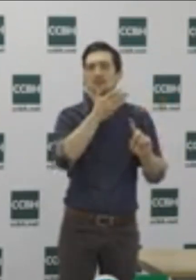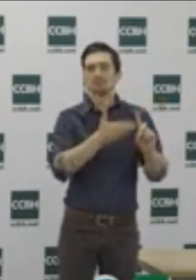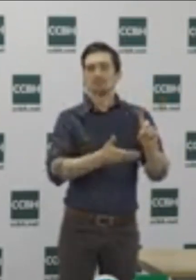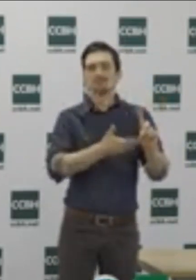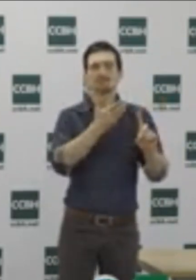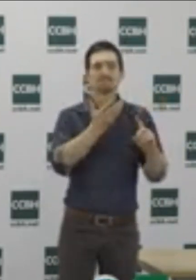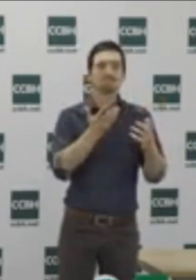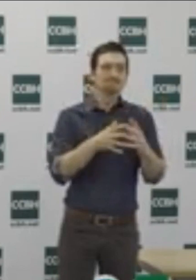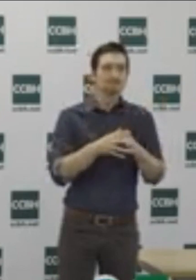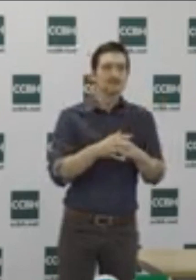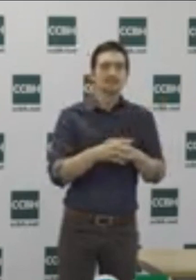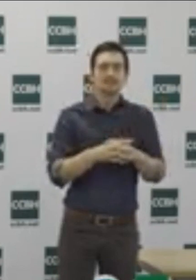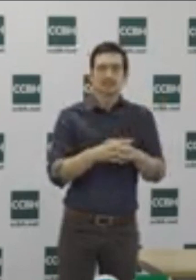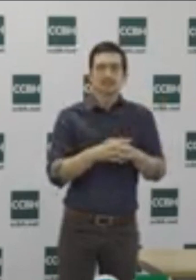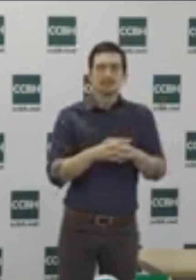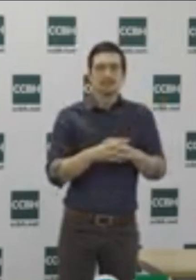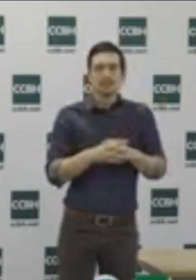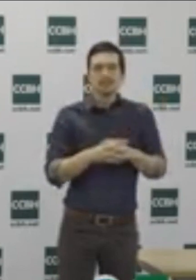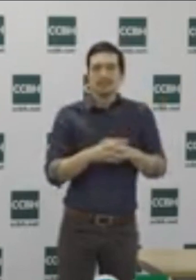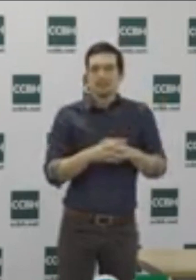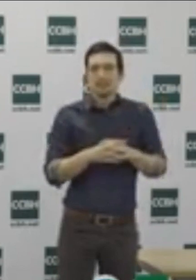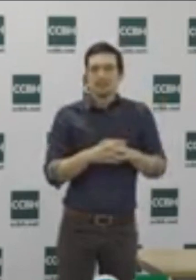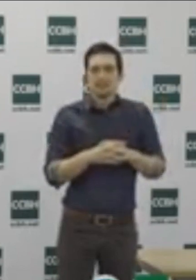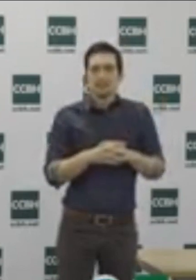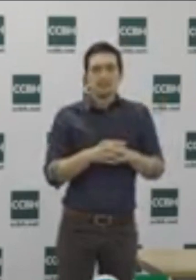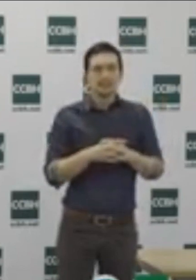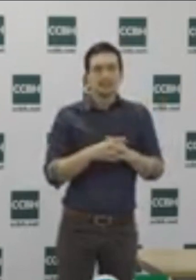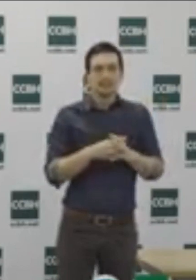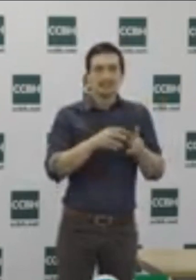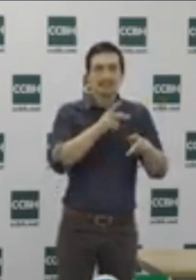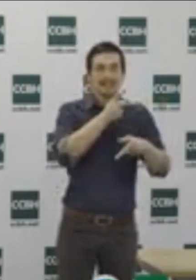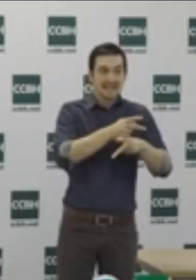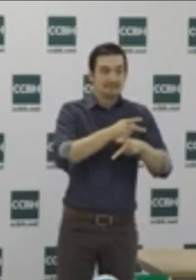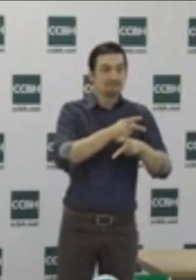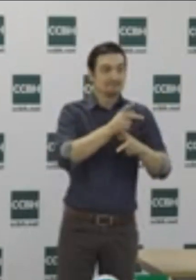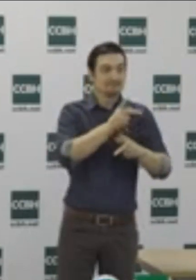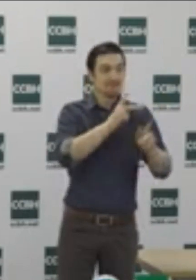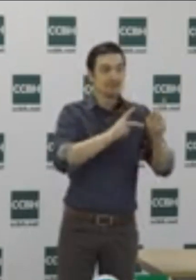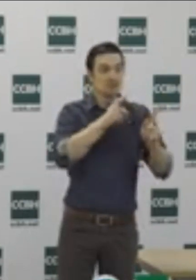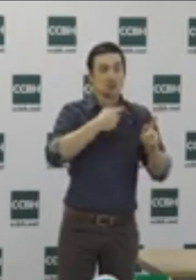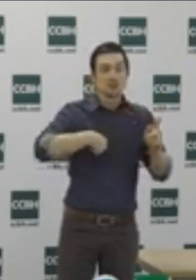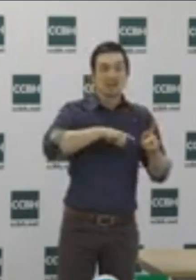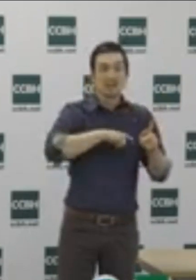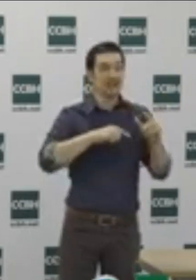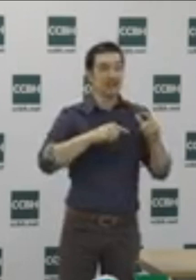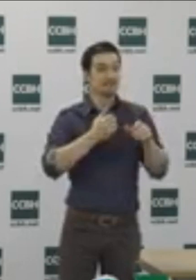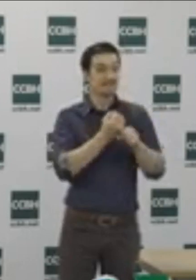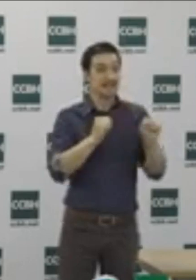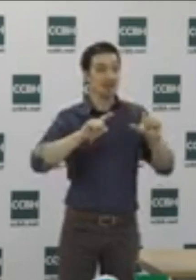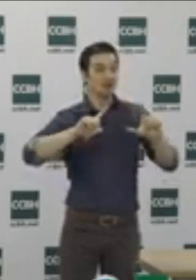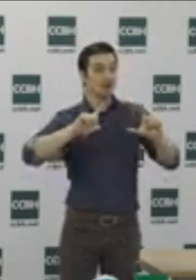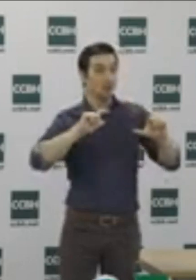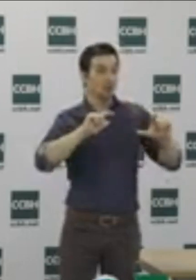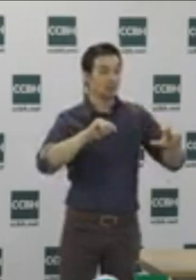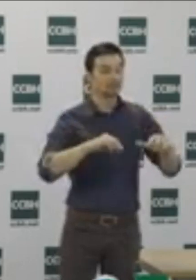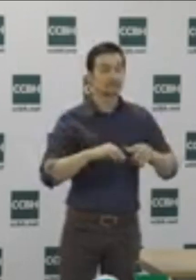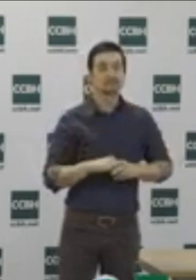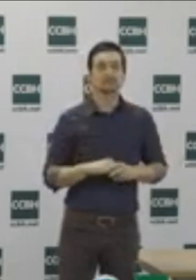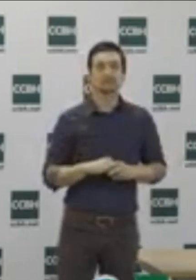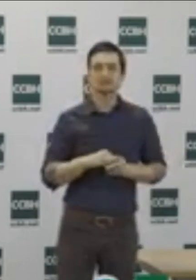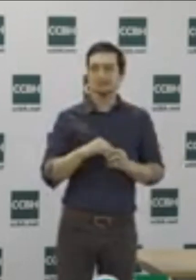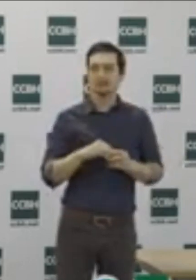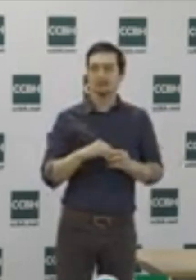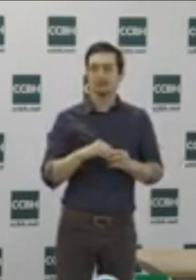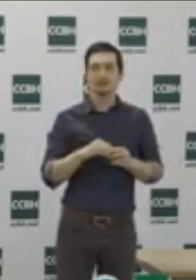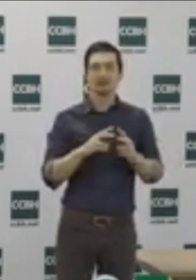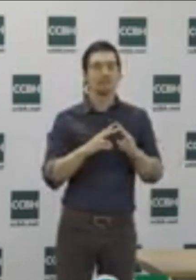the places that we can safely exercise available to us. So I, in particular, am really grateful for